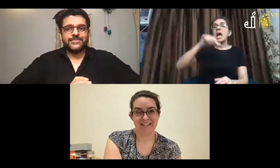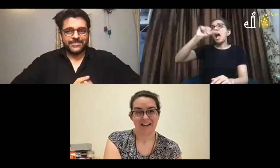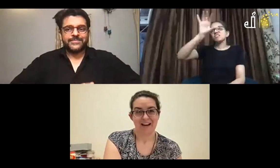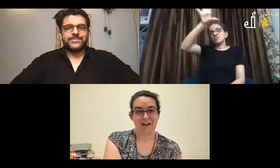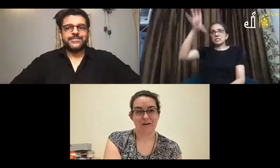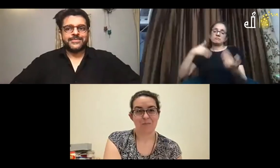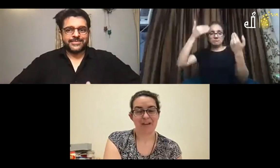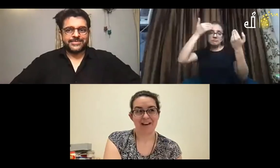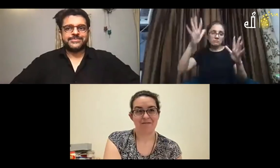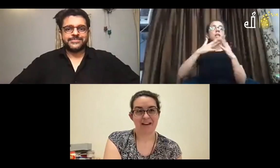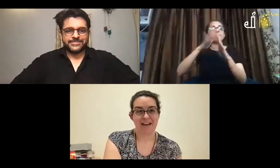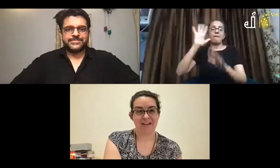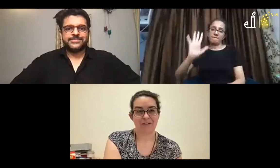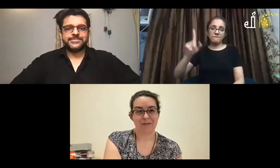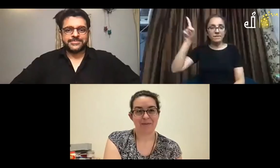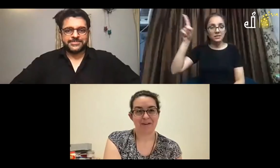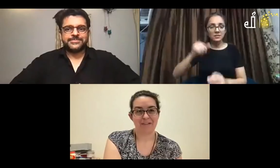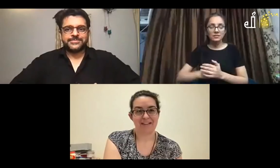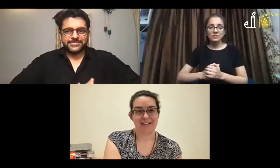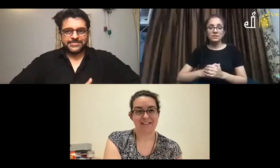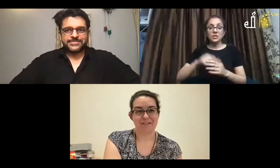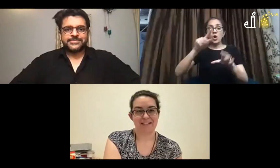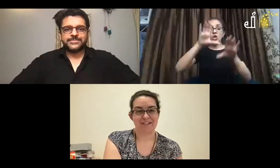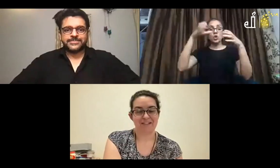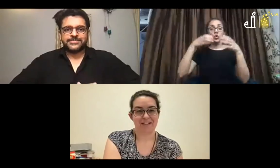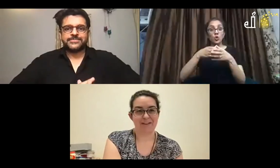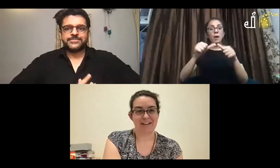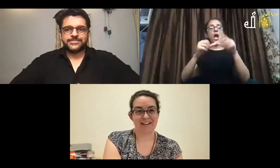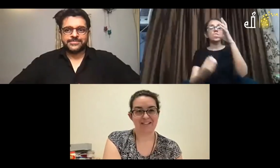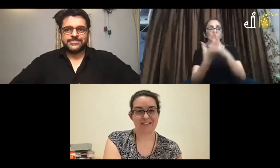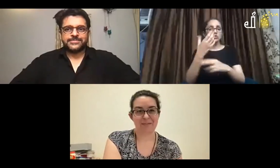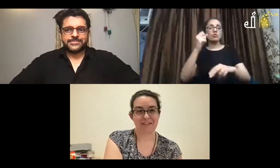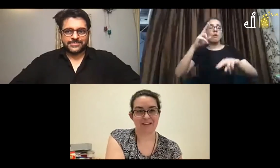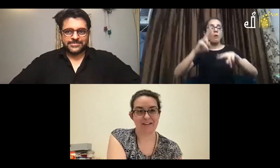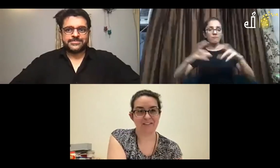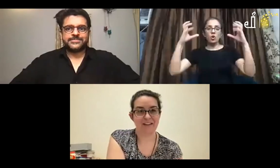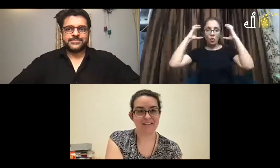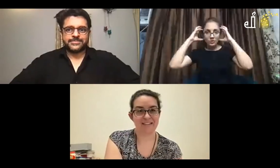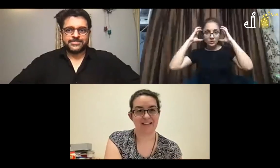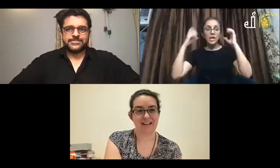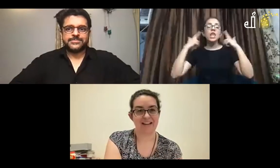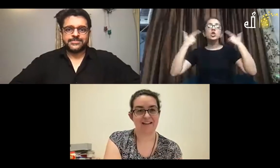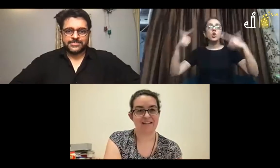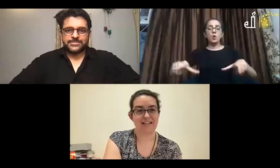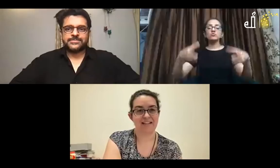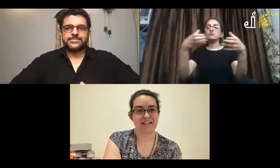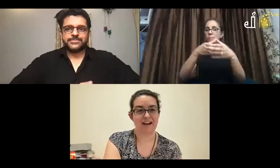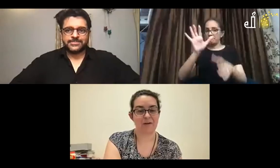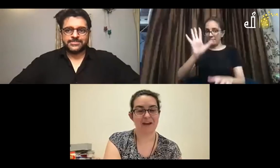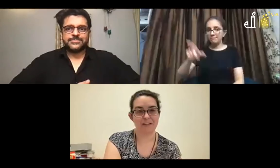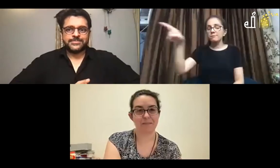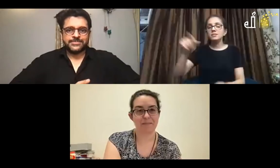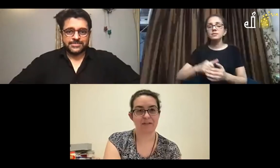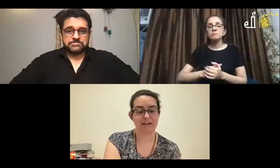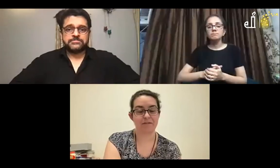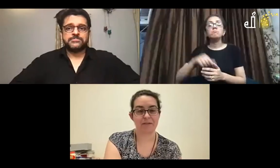countries. We have a group called the Association of Audiologists with Hearing Loss, and it